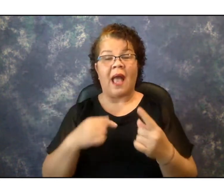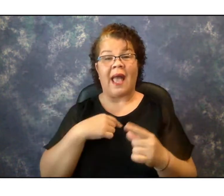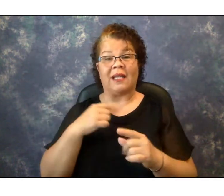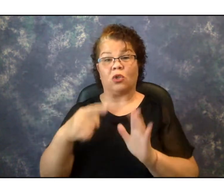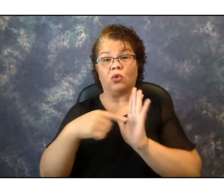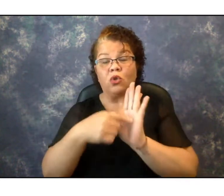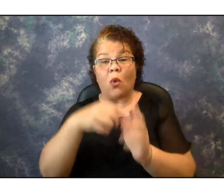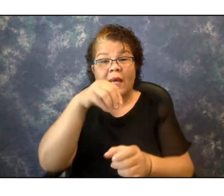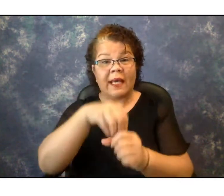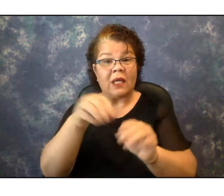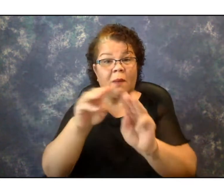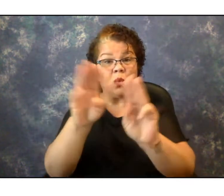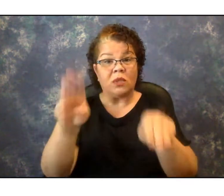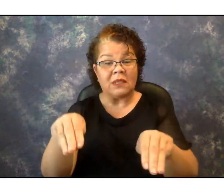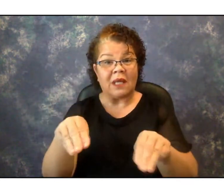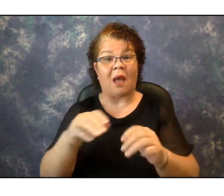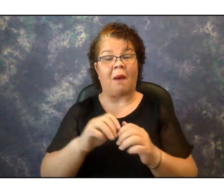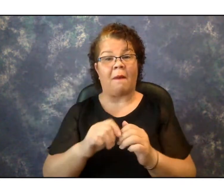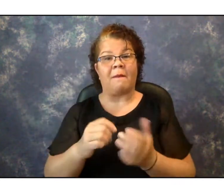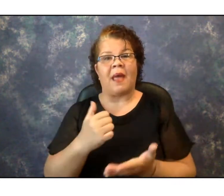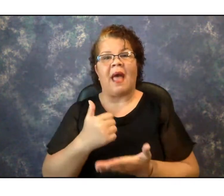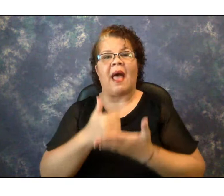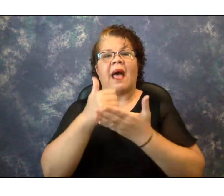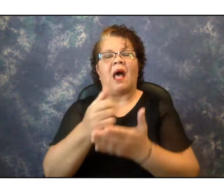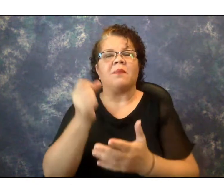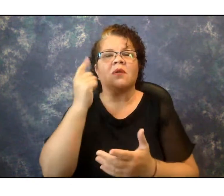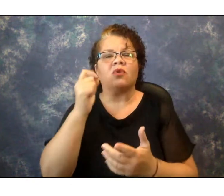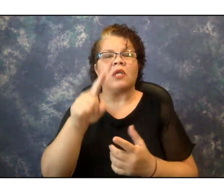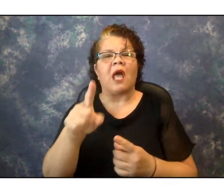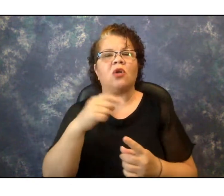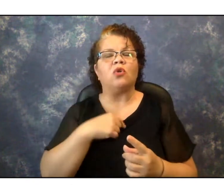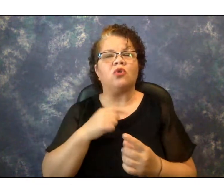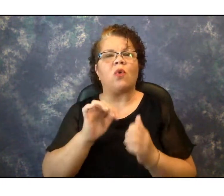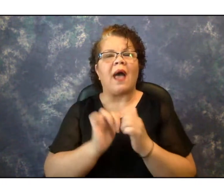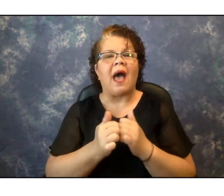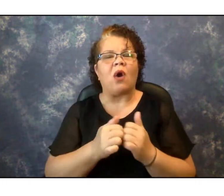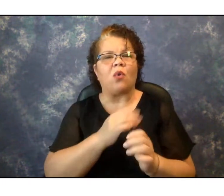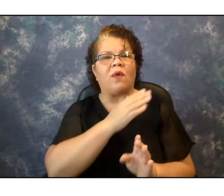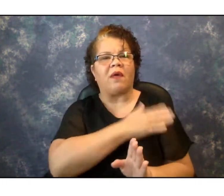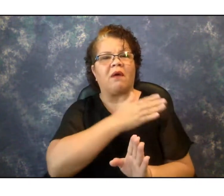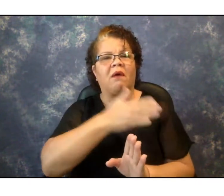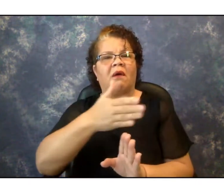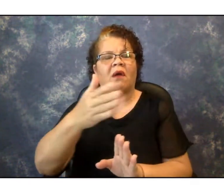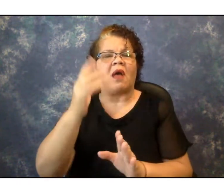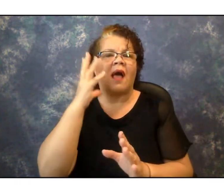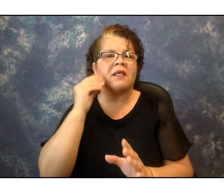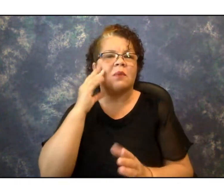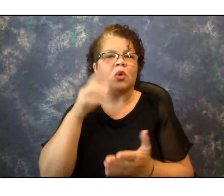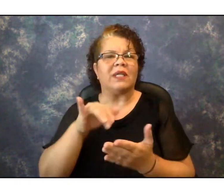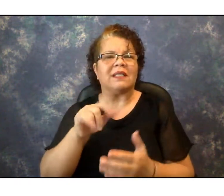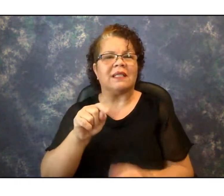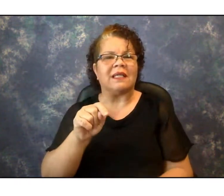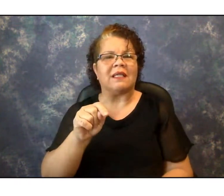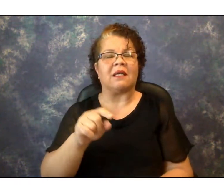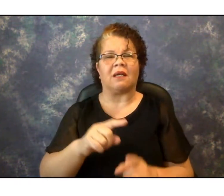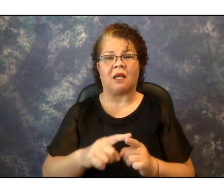that in the slavery and freedom portions of our museum, but you're also going to be able to see what happened last